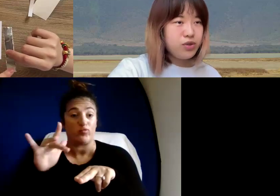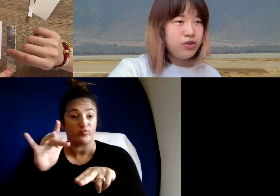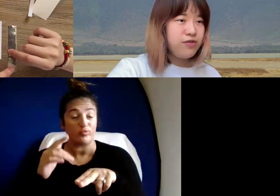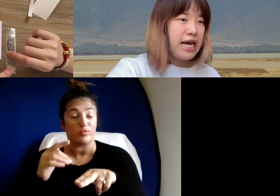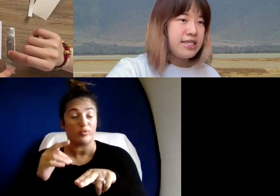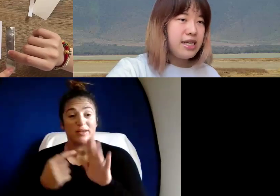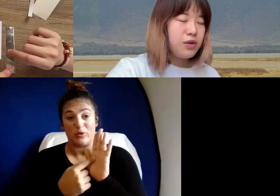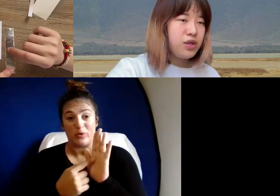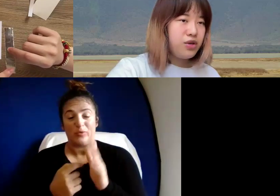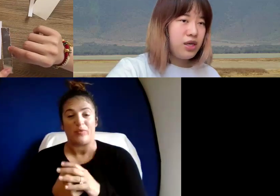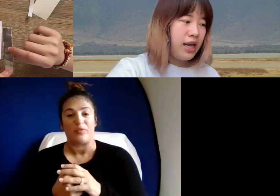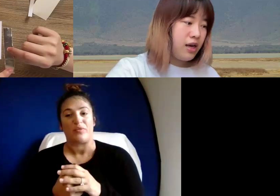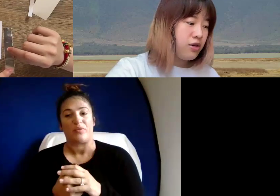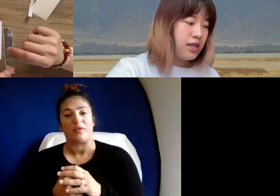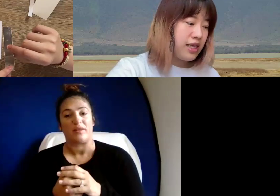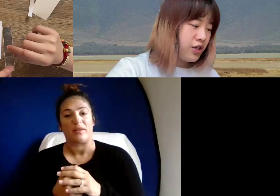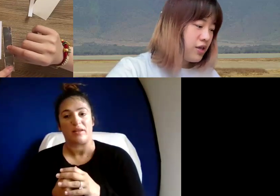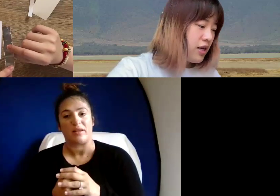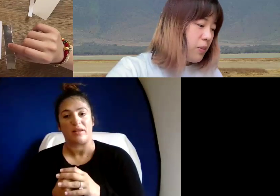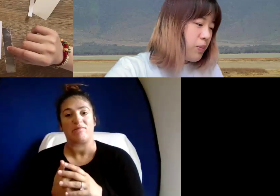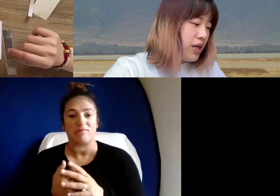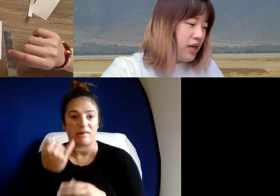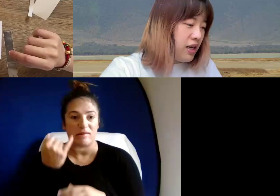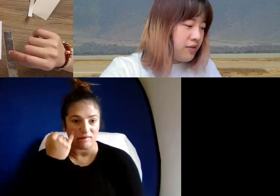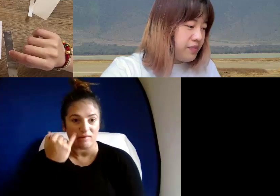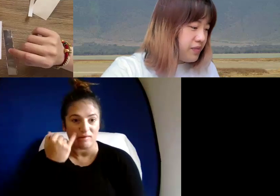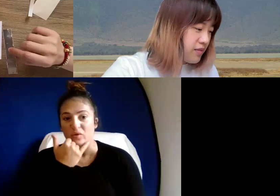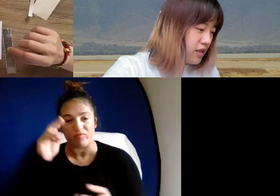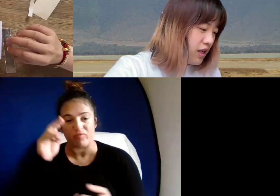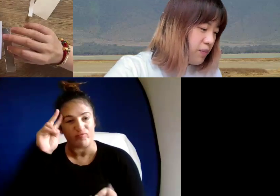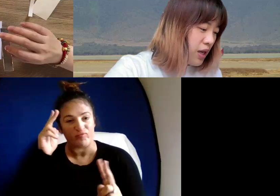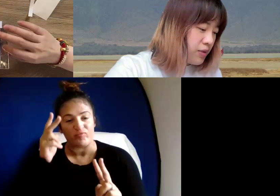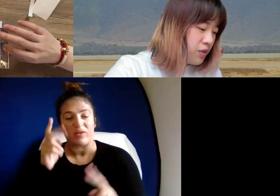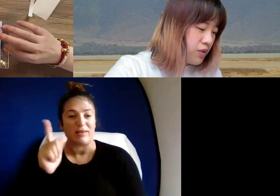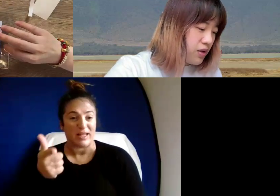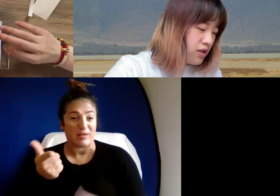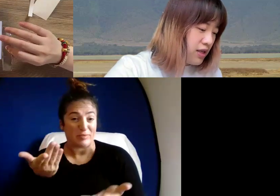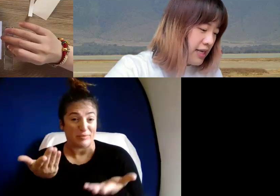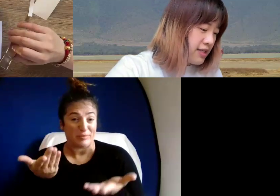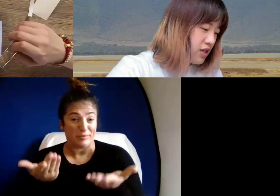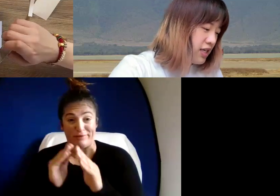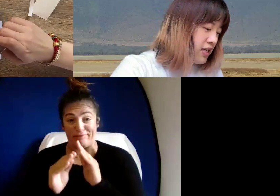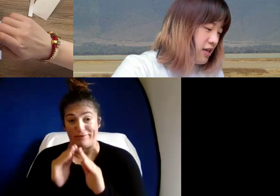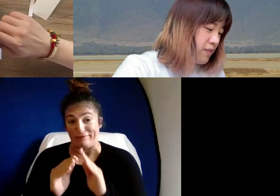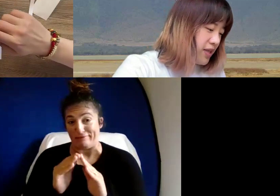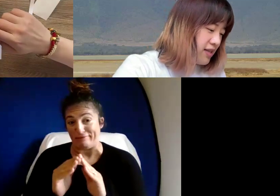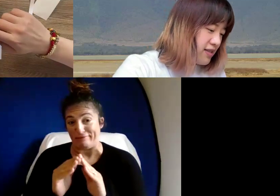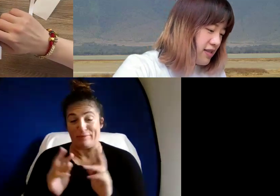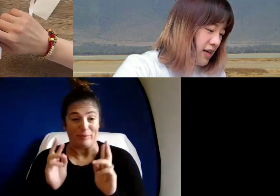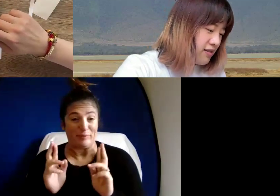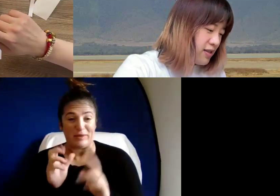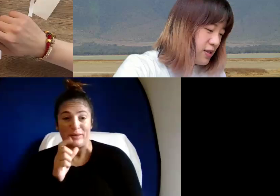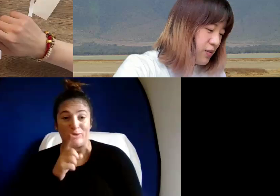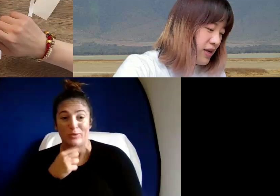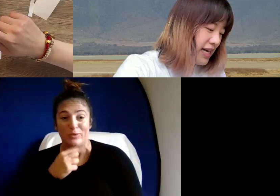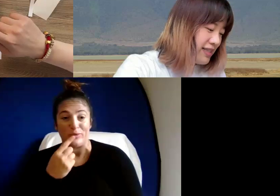might be able to flatten it with your nail later. But it probably won't look as good